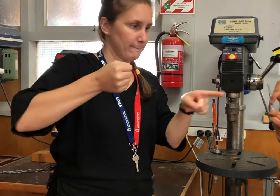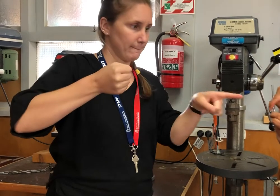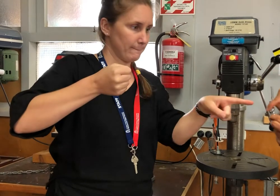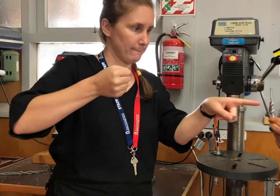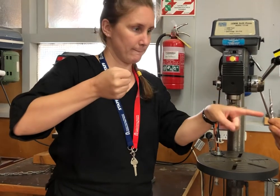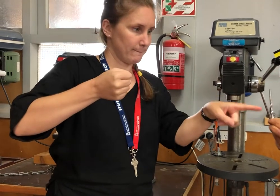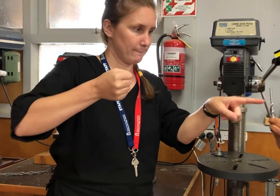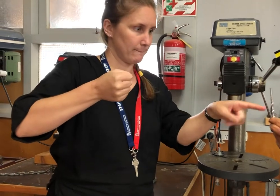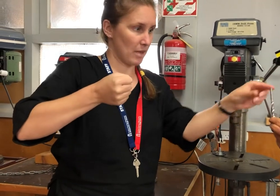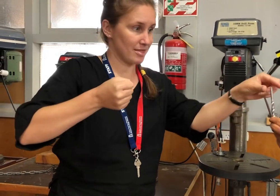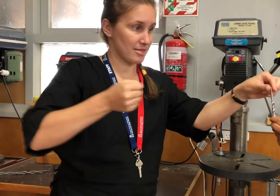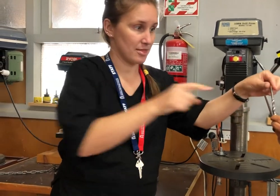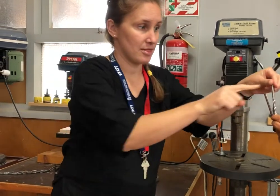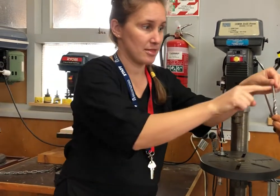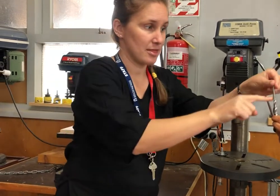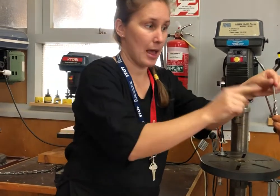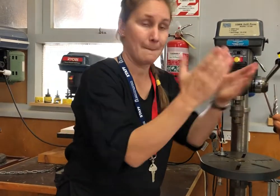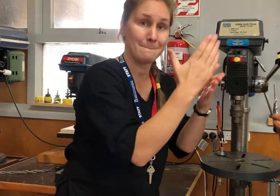cutting flutes here.